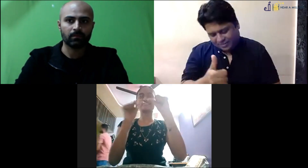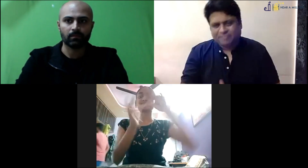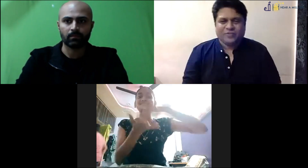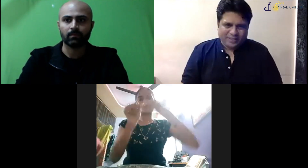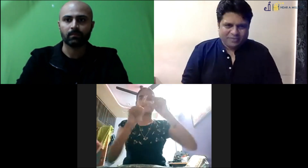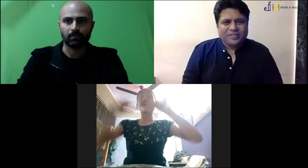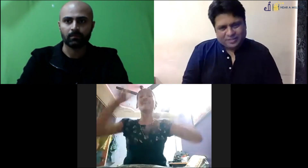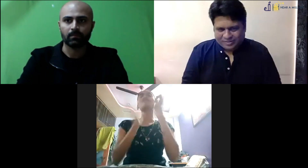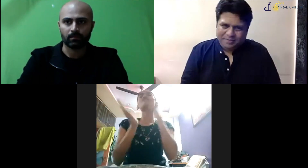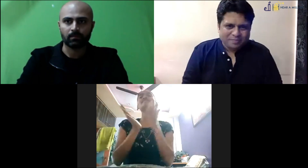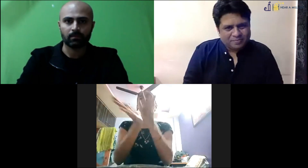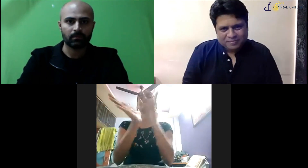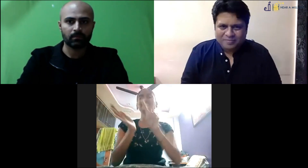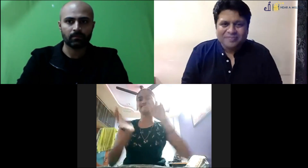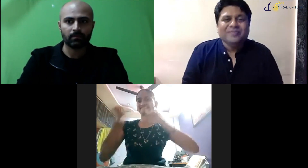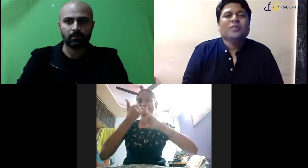in AP.